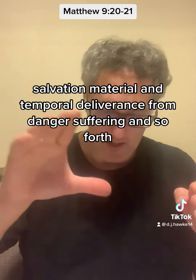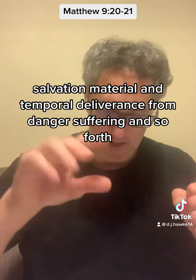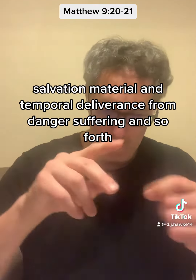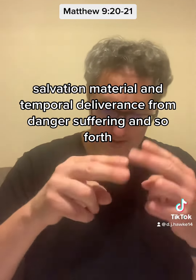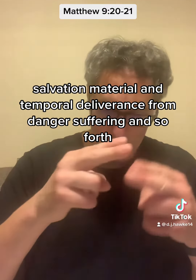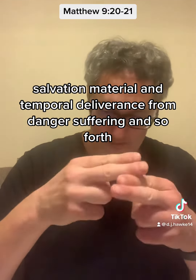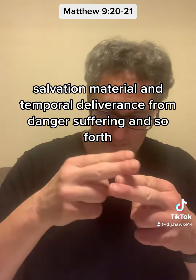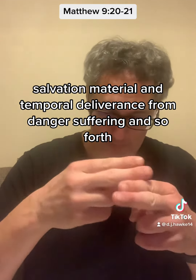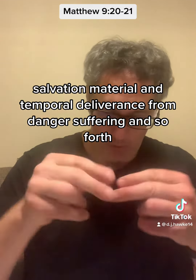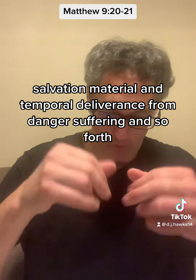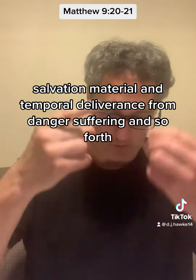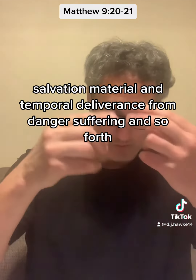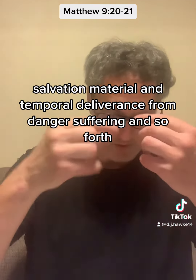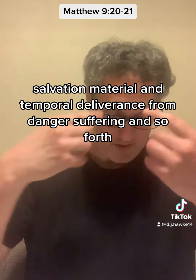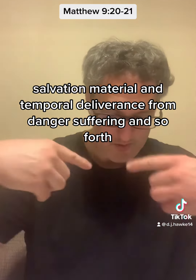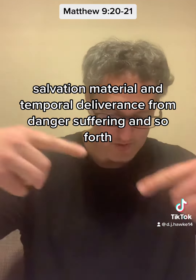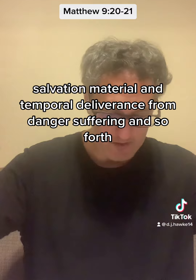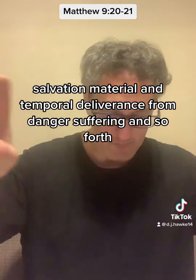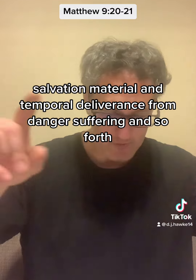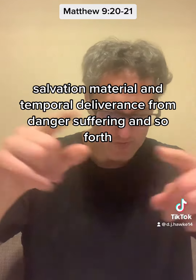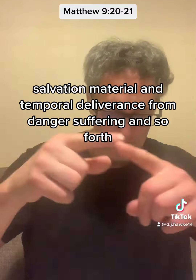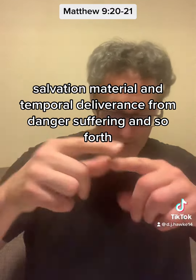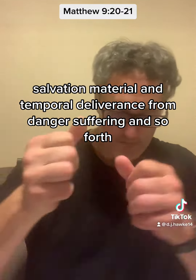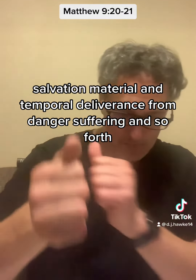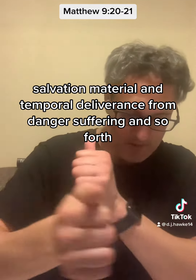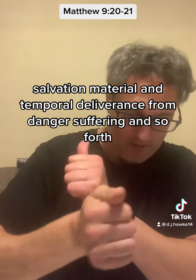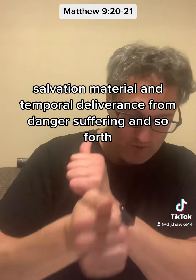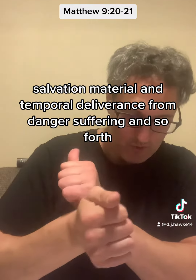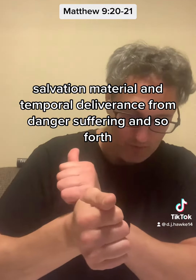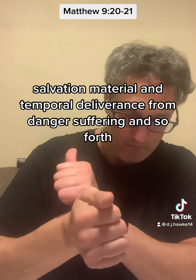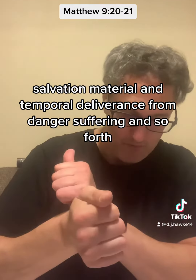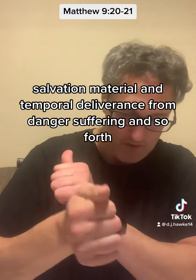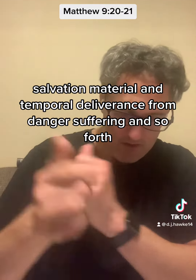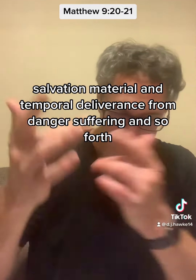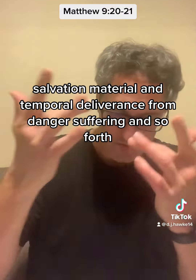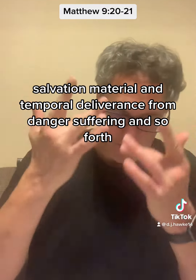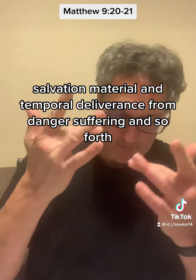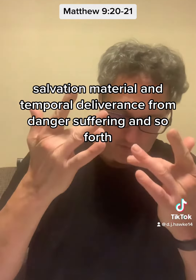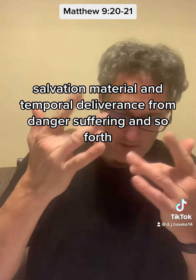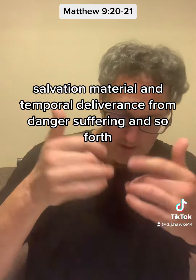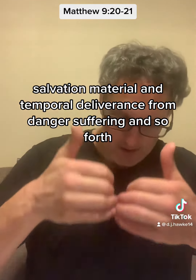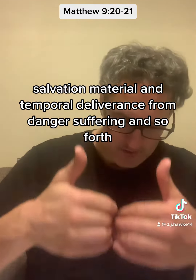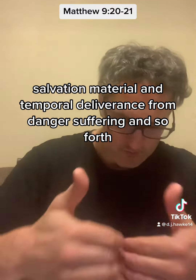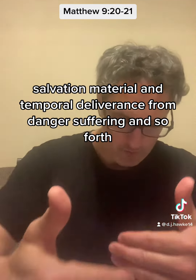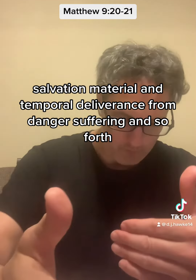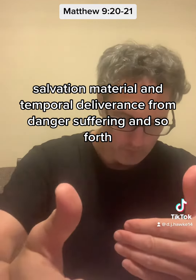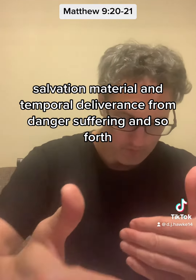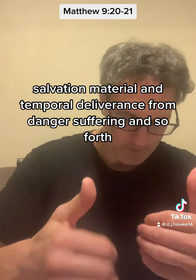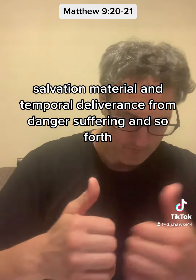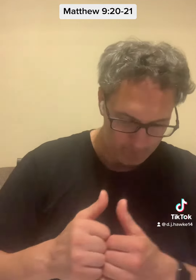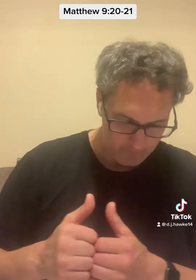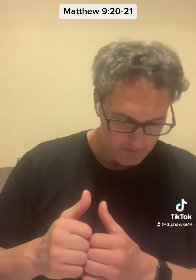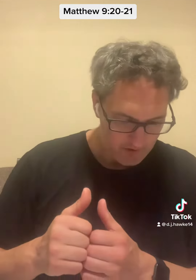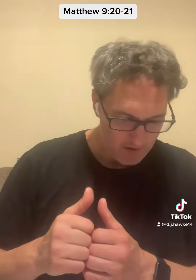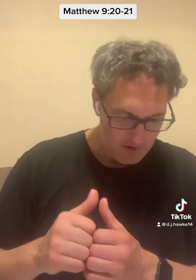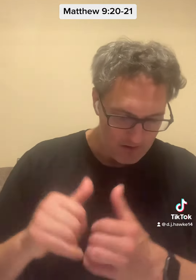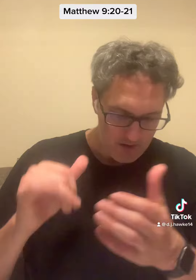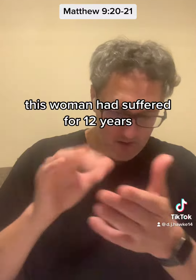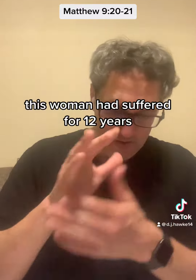and temporal deliverance from danger, suffering, and so forth. This